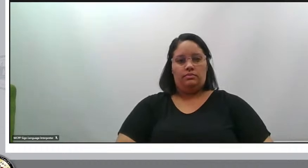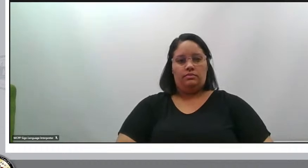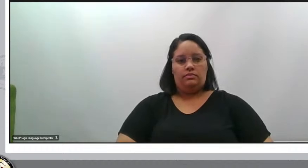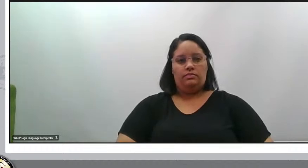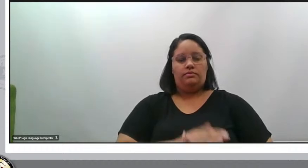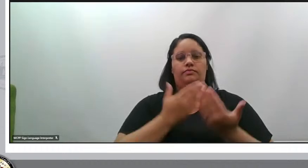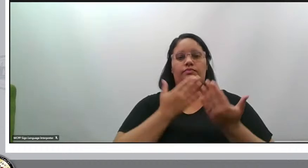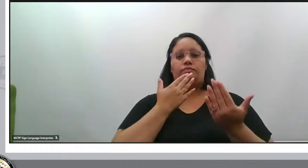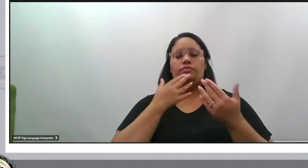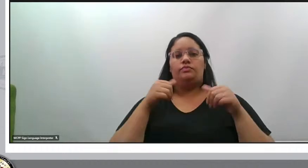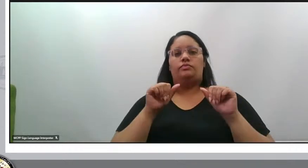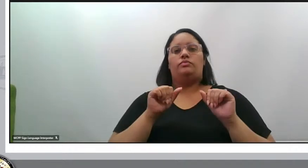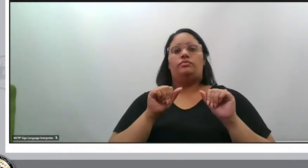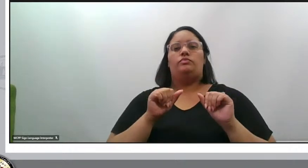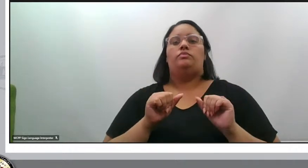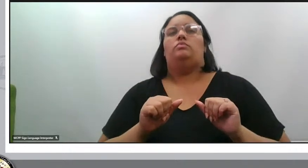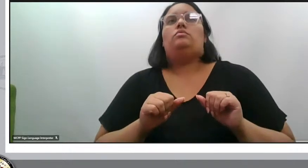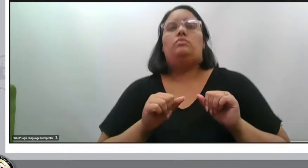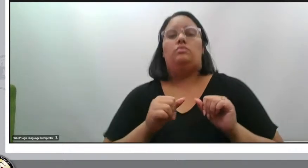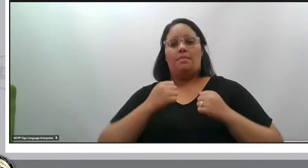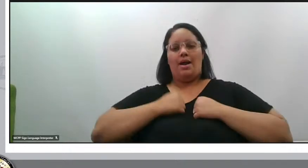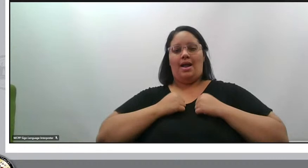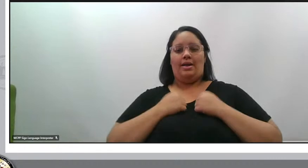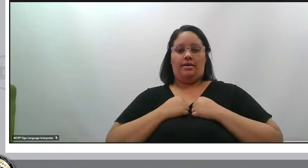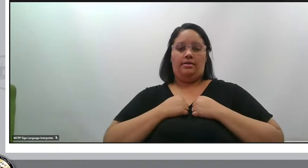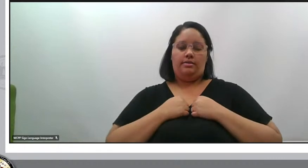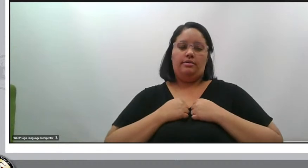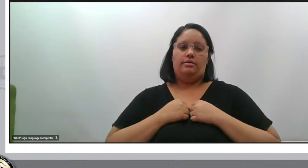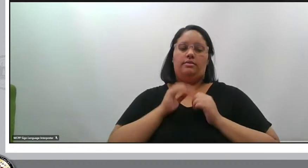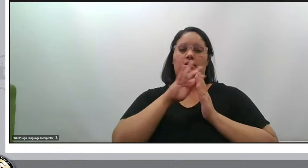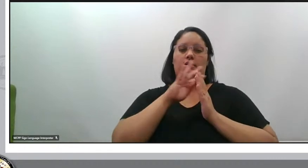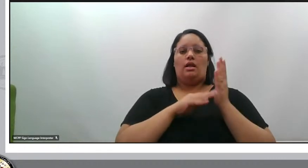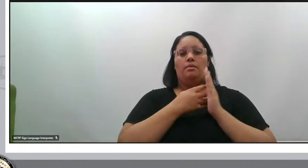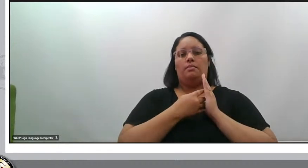Thank you, Chair. Mine is on table